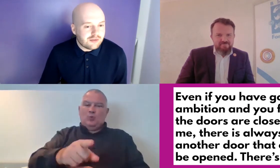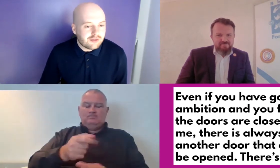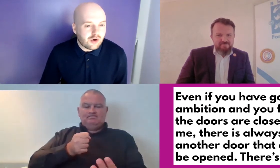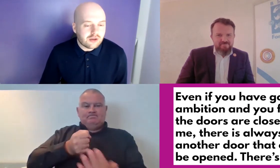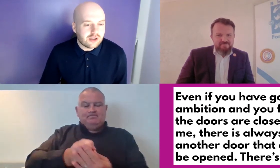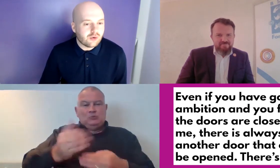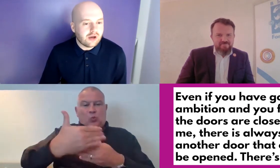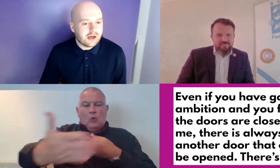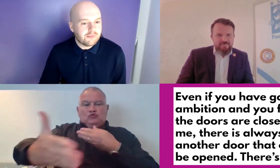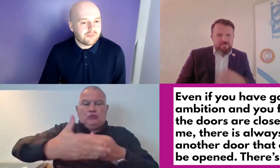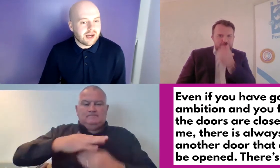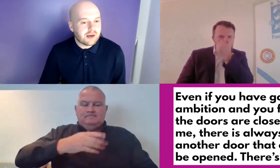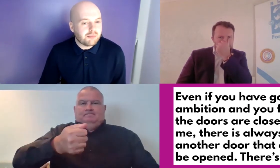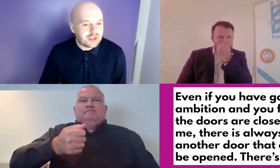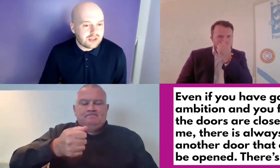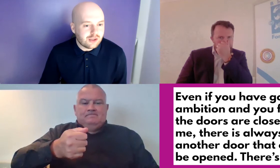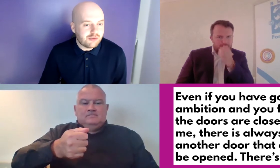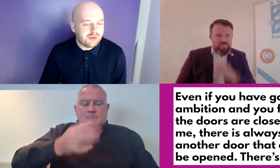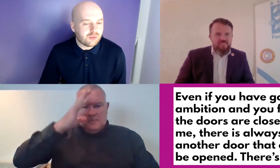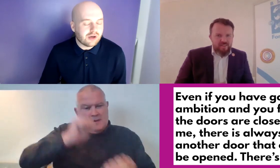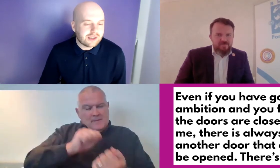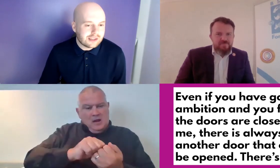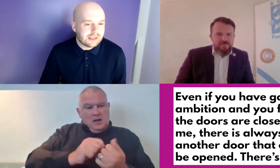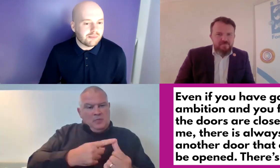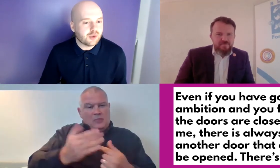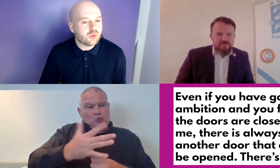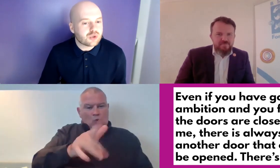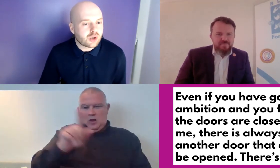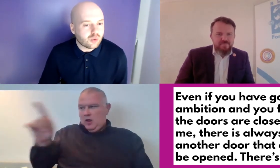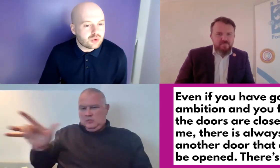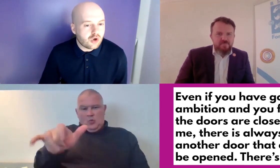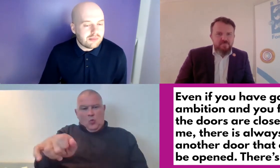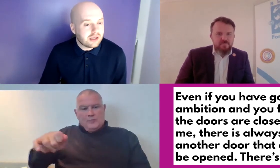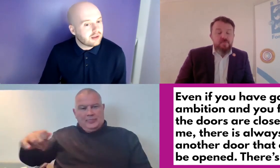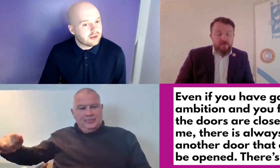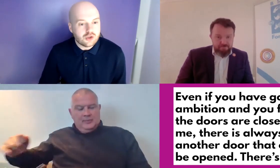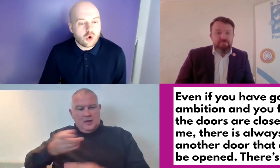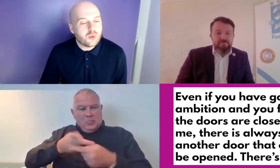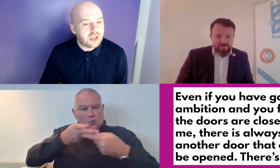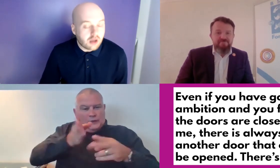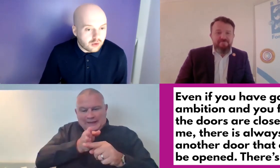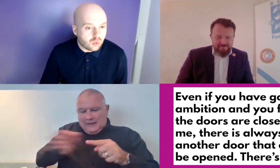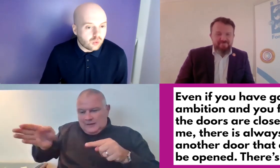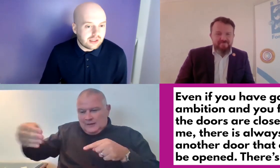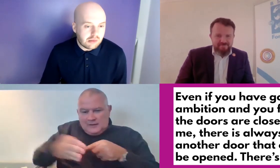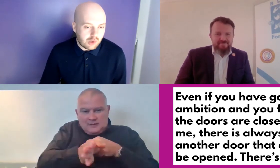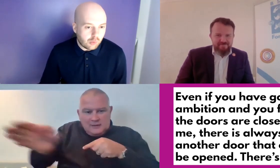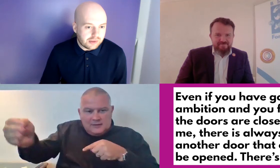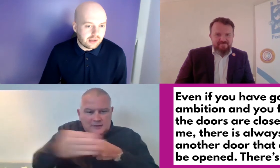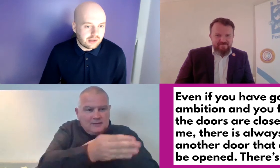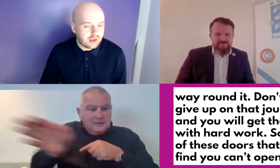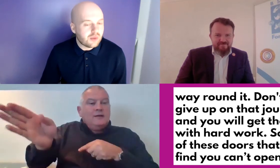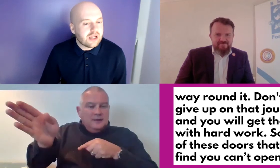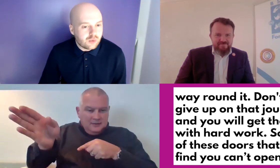Even if you've got, an ambition and you feel the doors are closed on me, there's always another door that can be